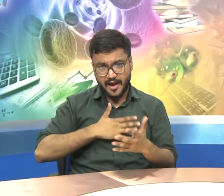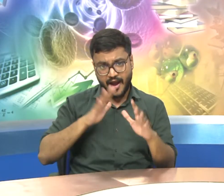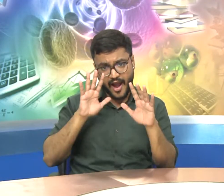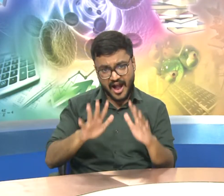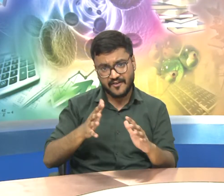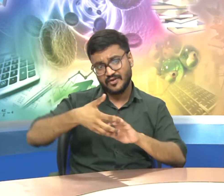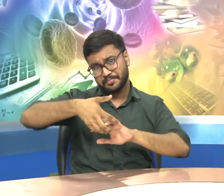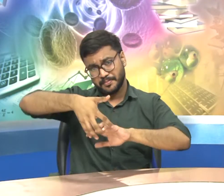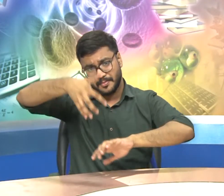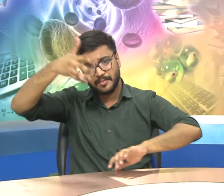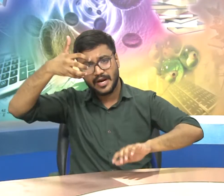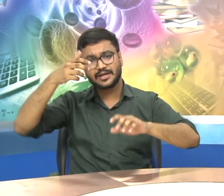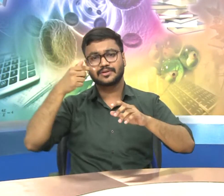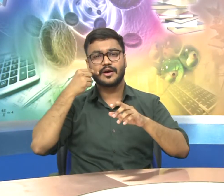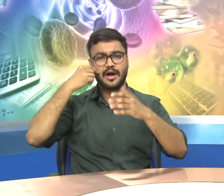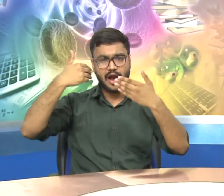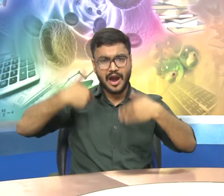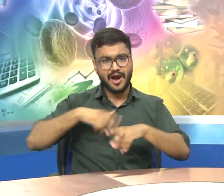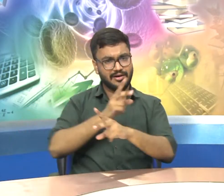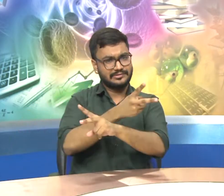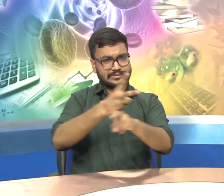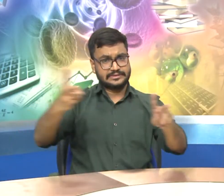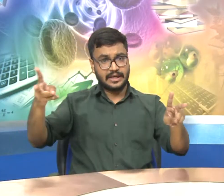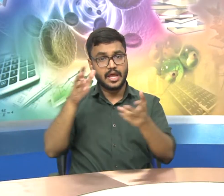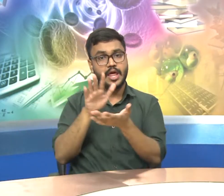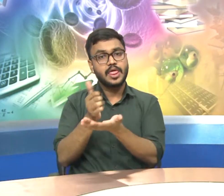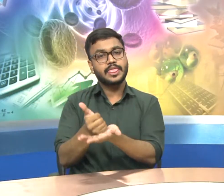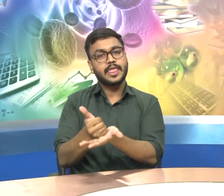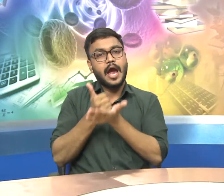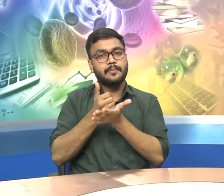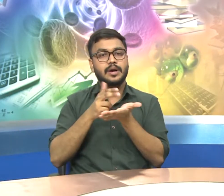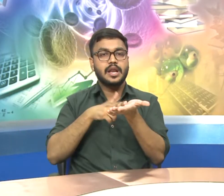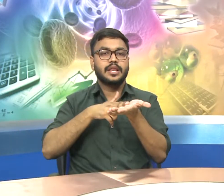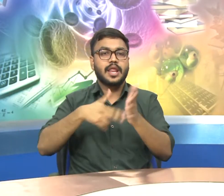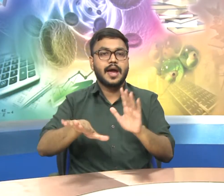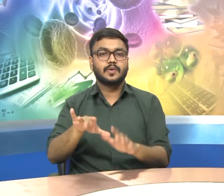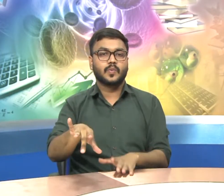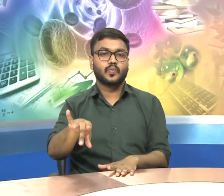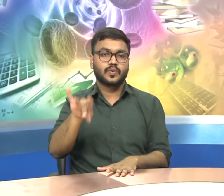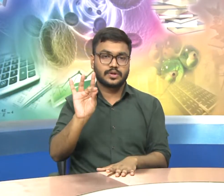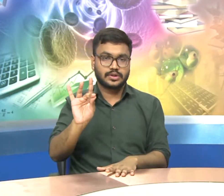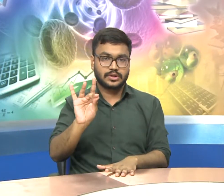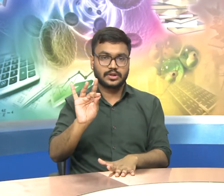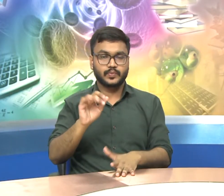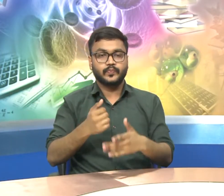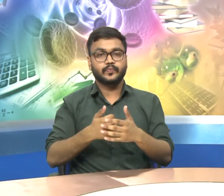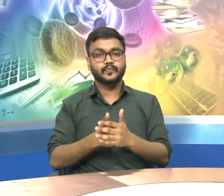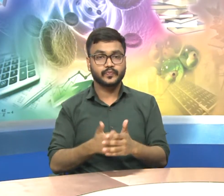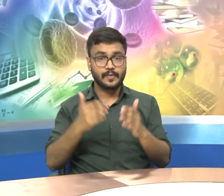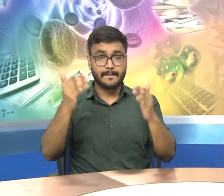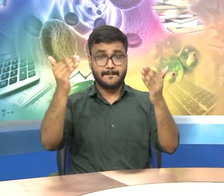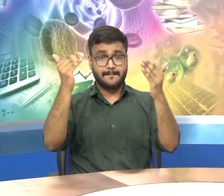Natural selection helps organisms with useful traits survive.